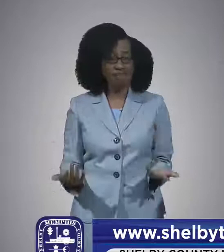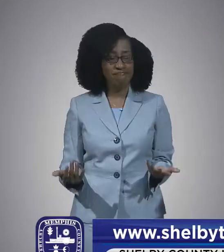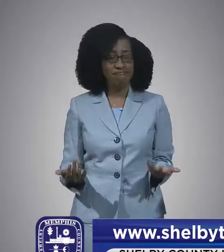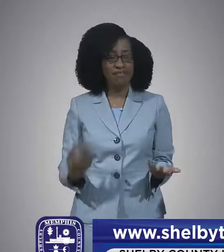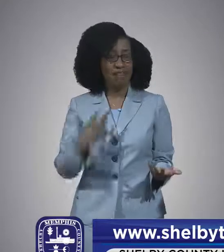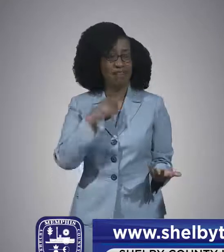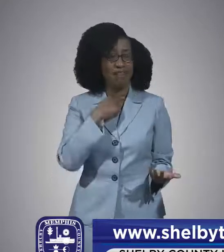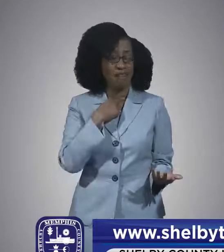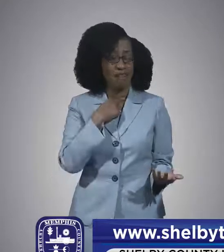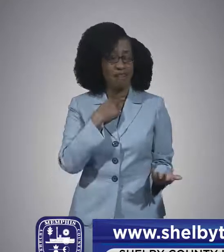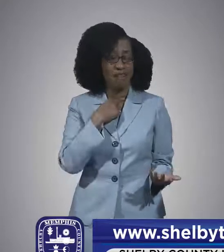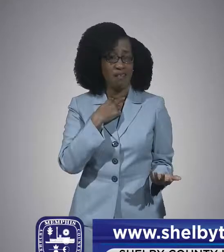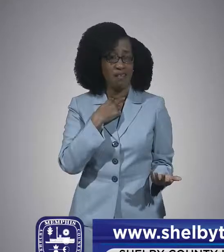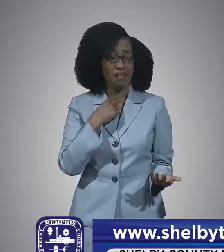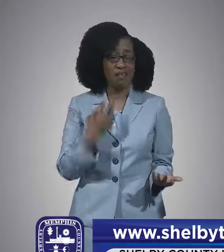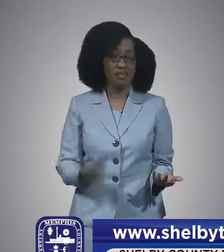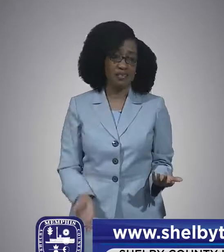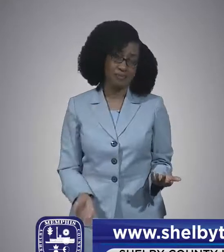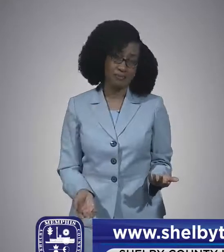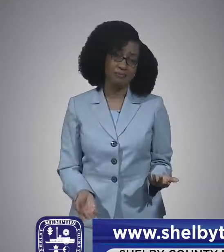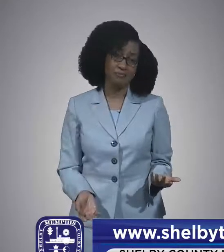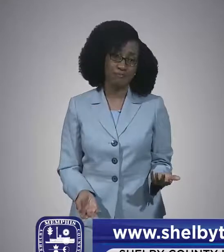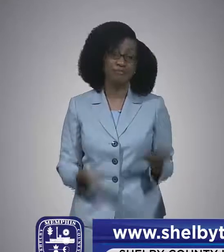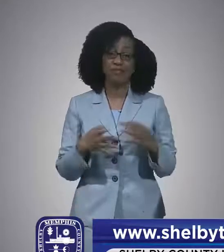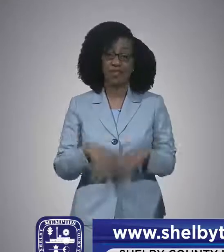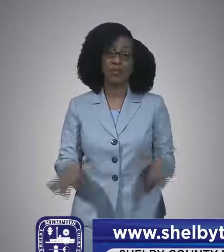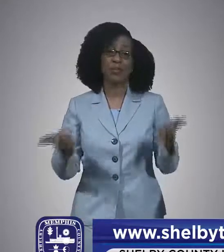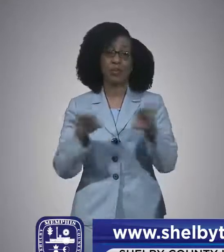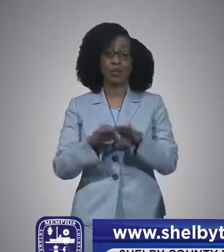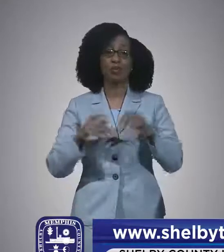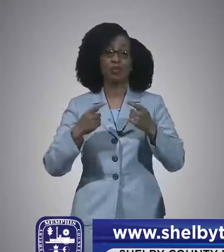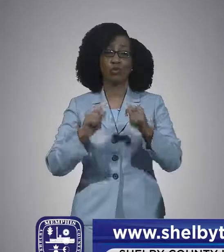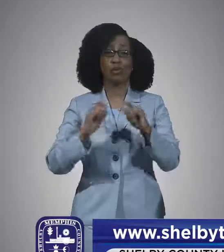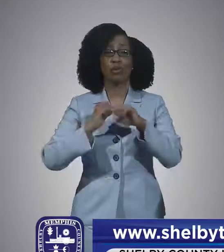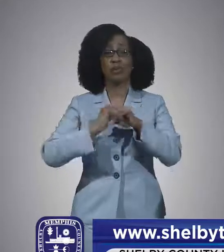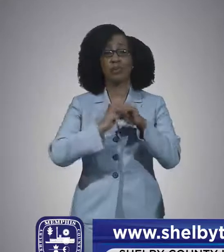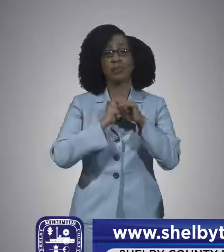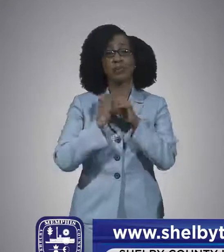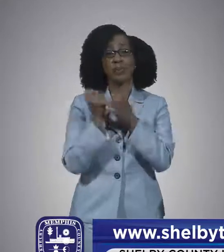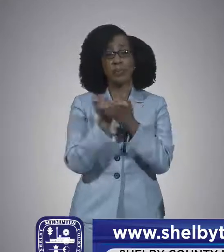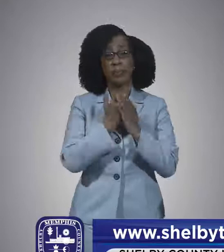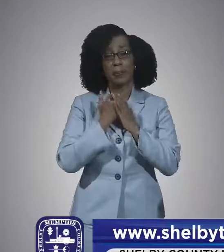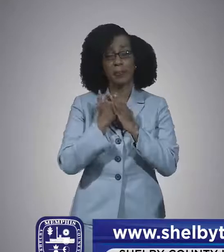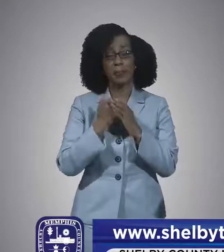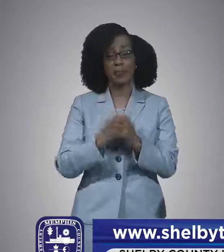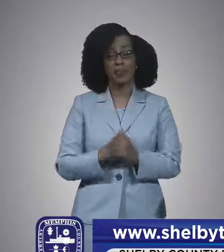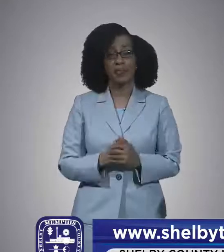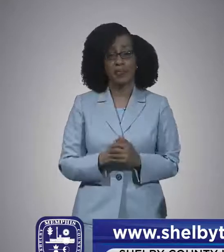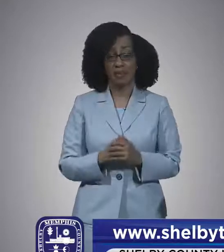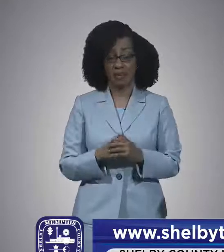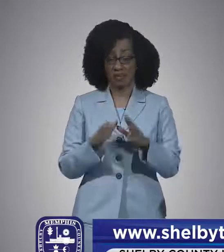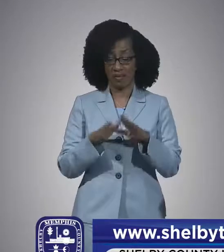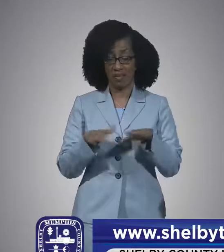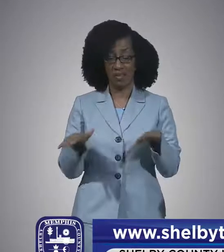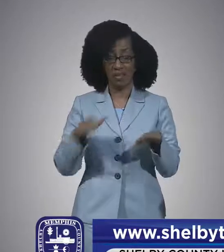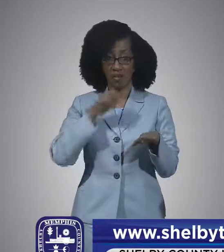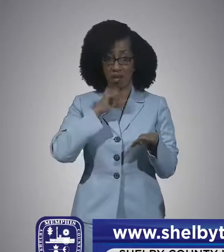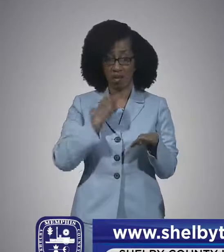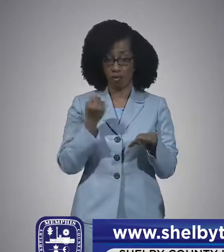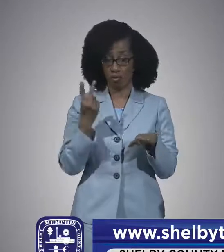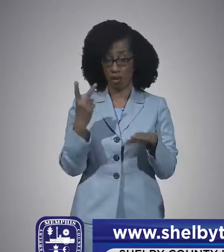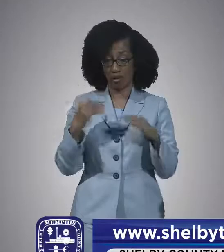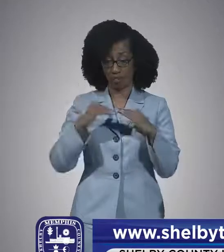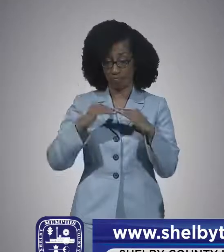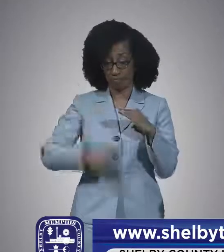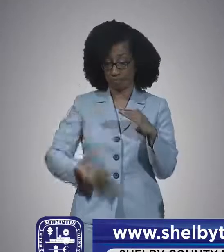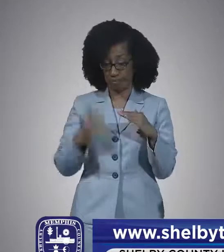status. Those folks are the people that we are really trying to protect in the community, and those kids are the ones that we see the